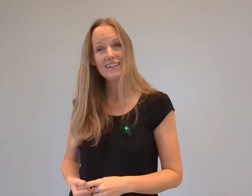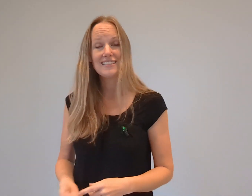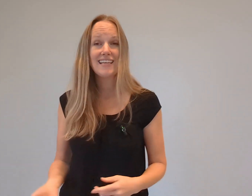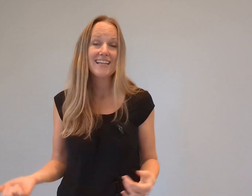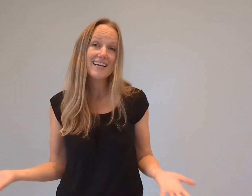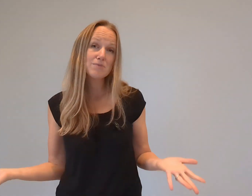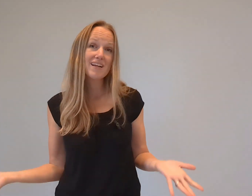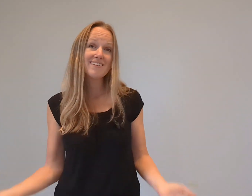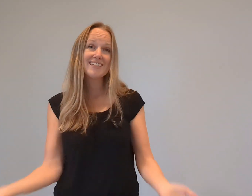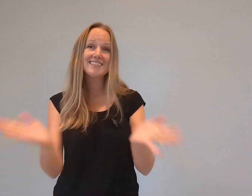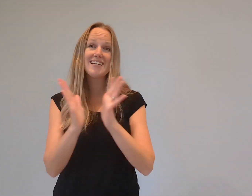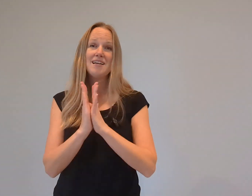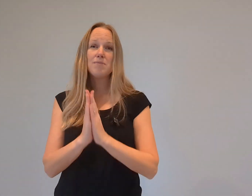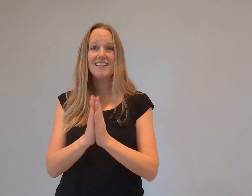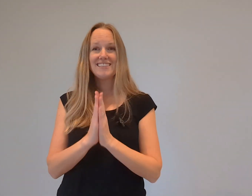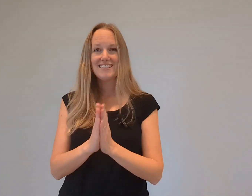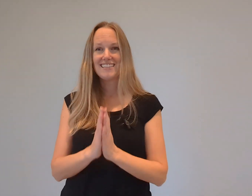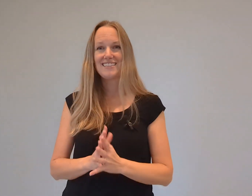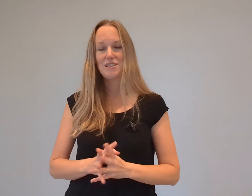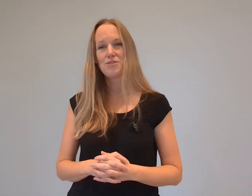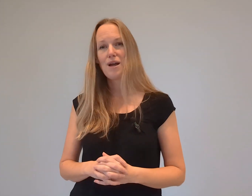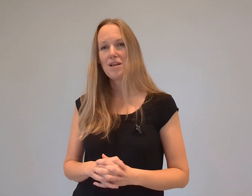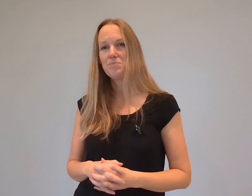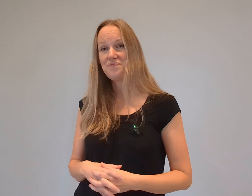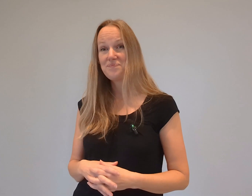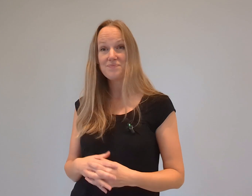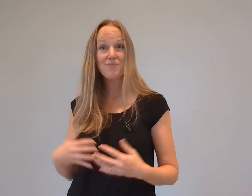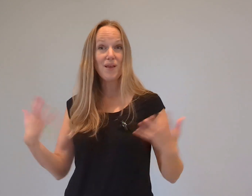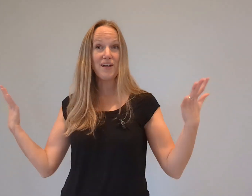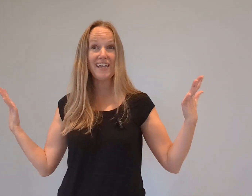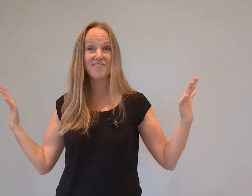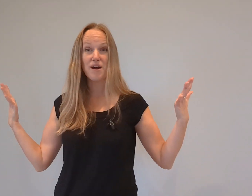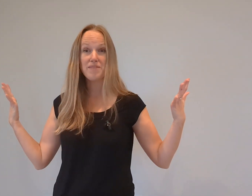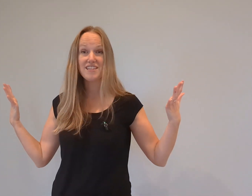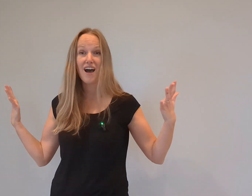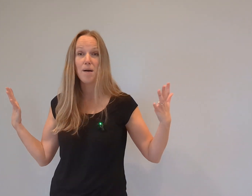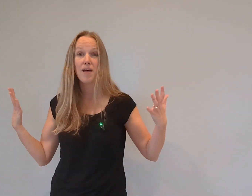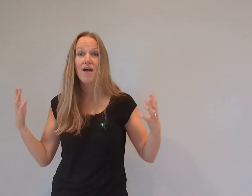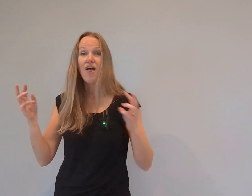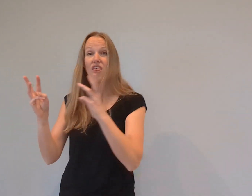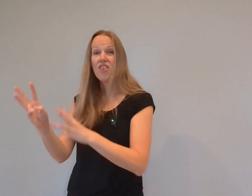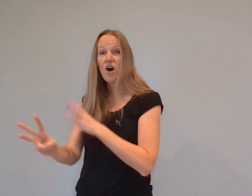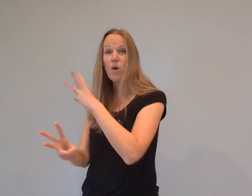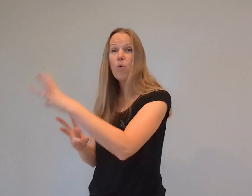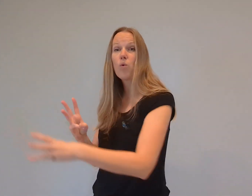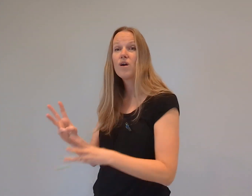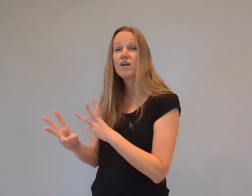lyrics. And last but not least, please consider subscribing. Okay, from the top, the